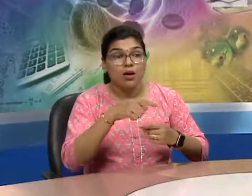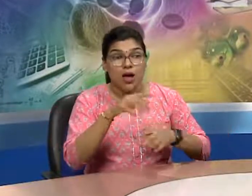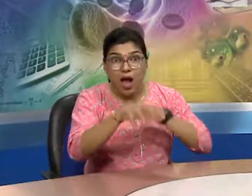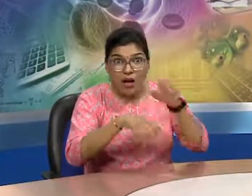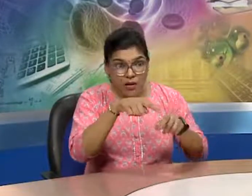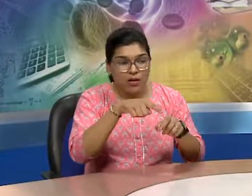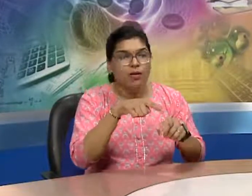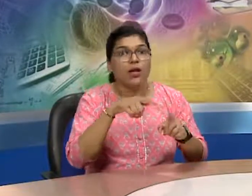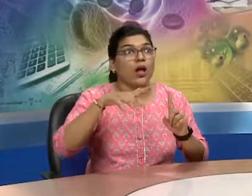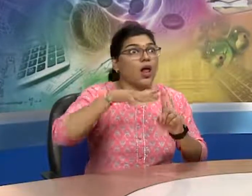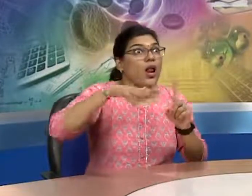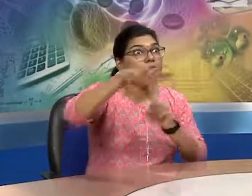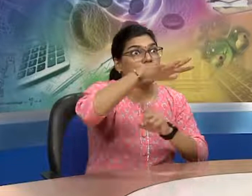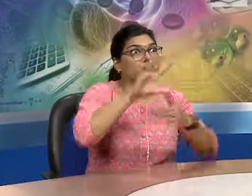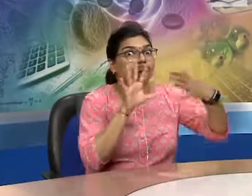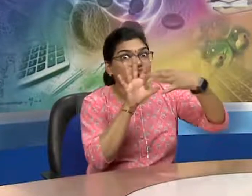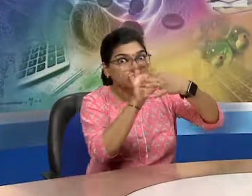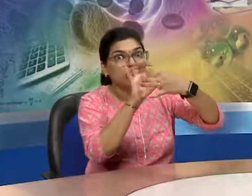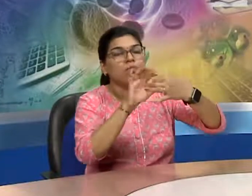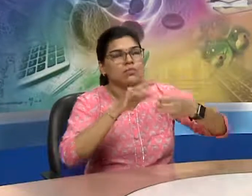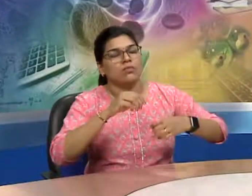respective environments.